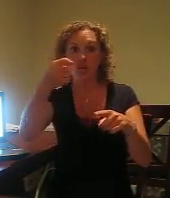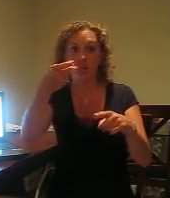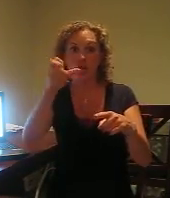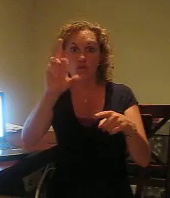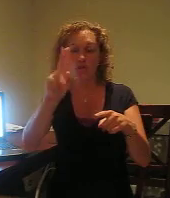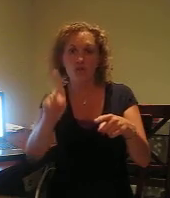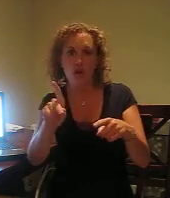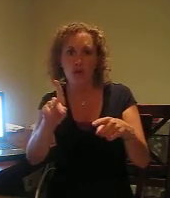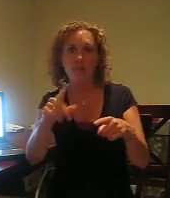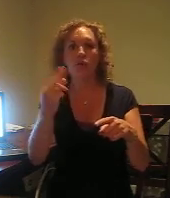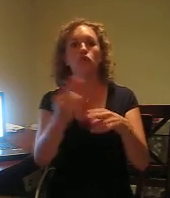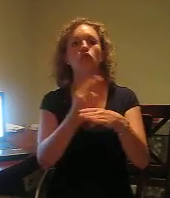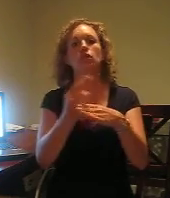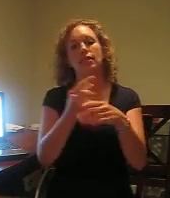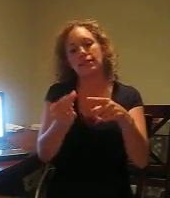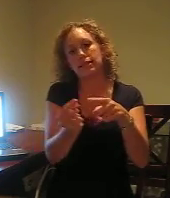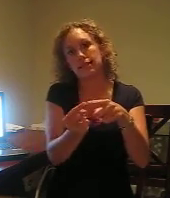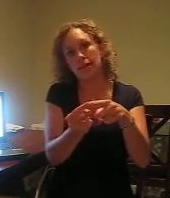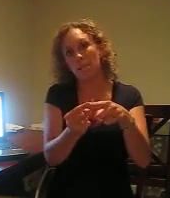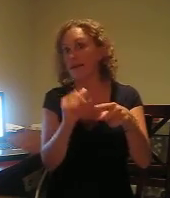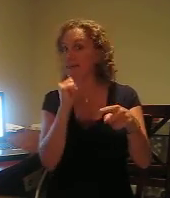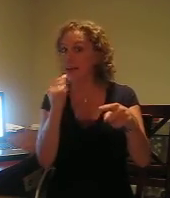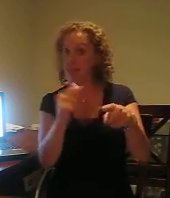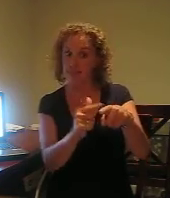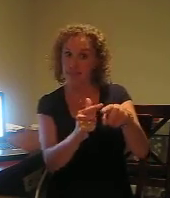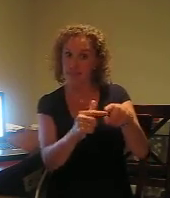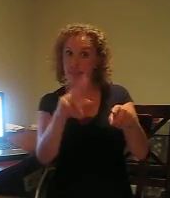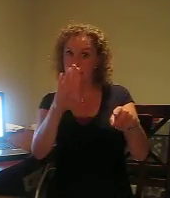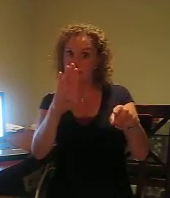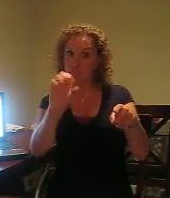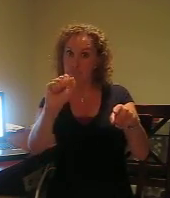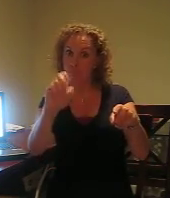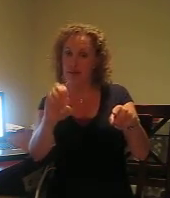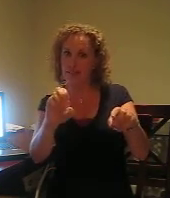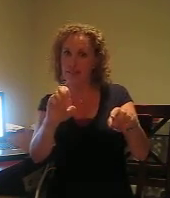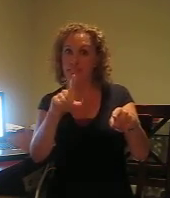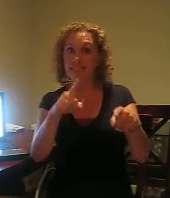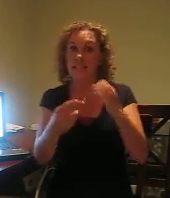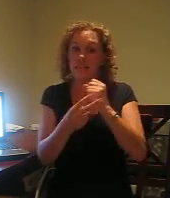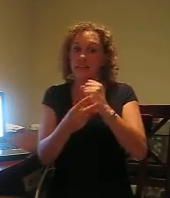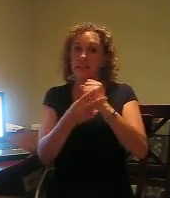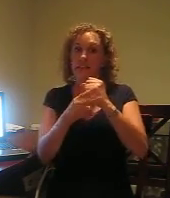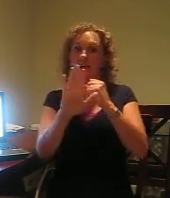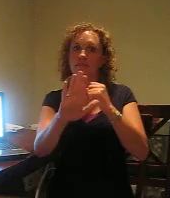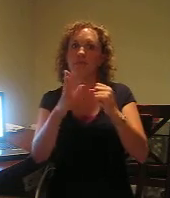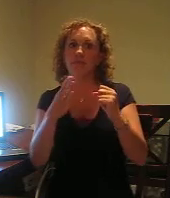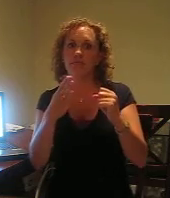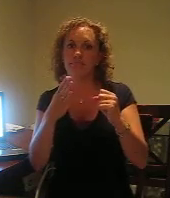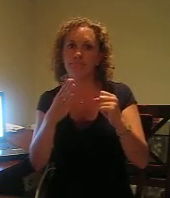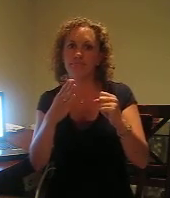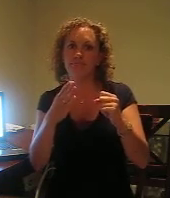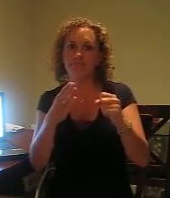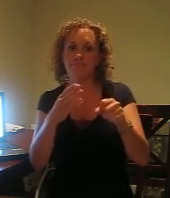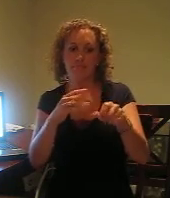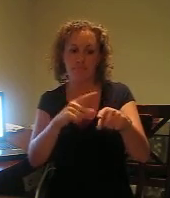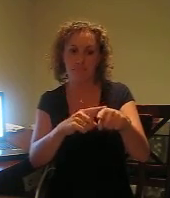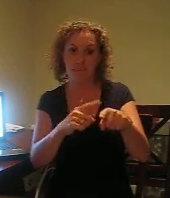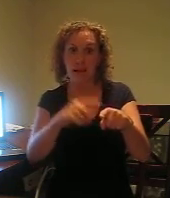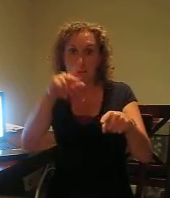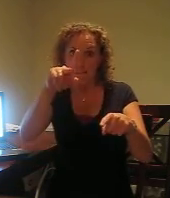than the base. You always want to conserve the base of your blade as much as possible, because this is where you have the most